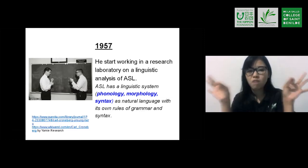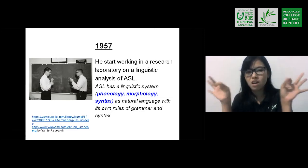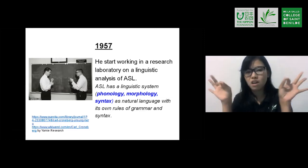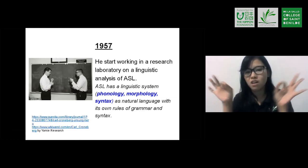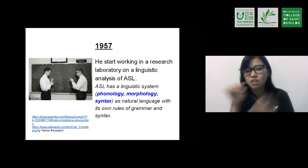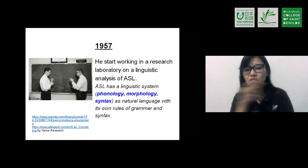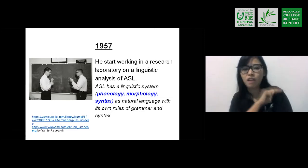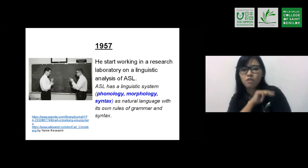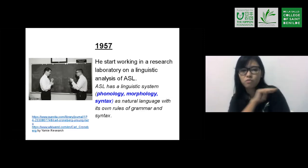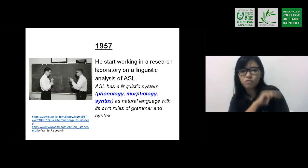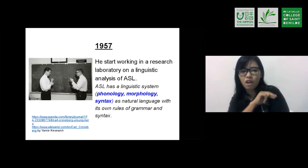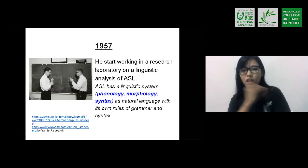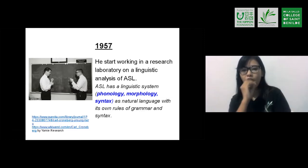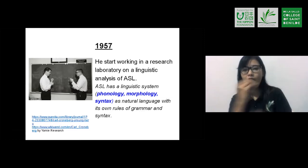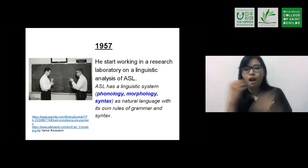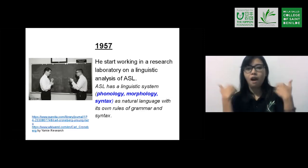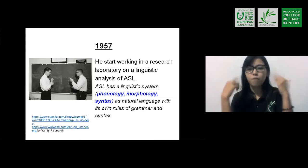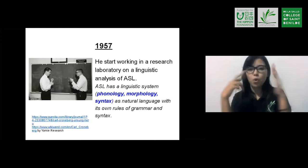Excuse me, one moment.